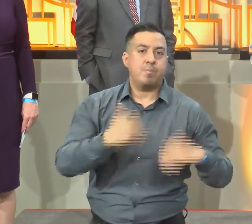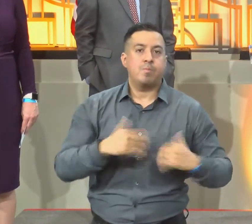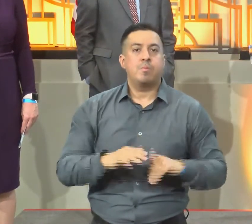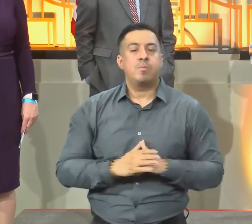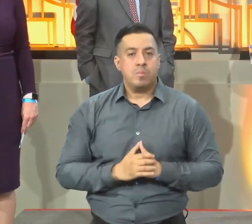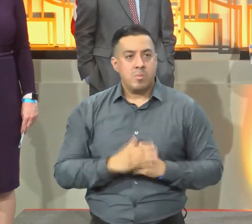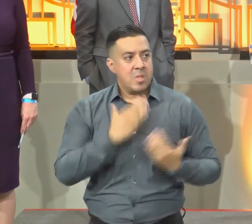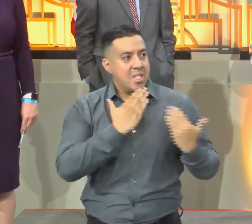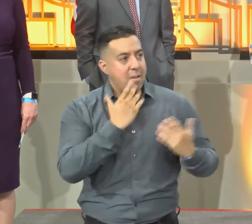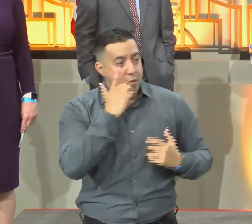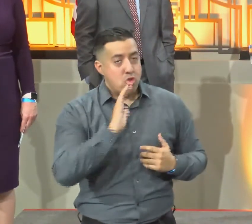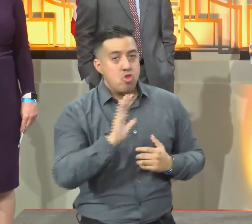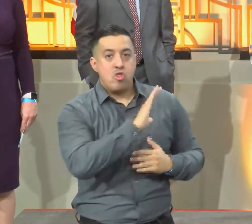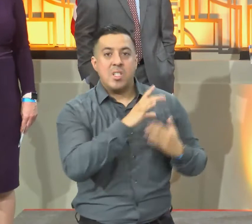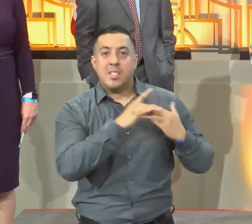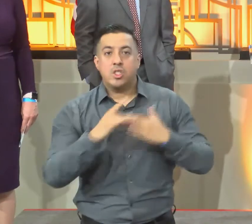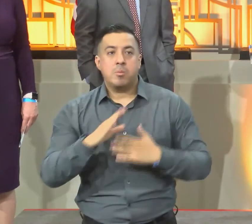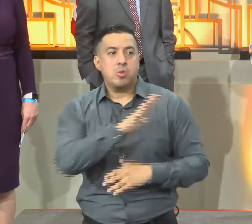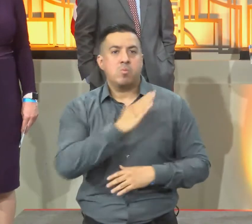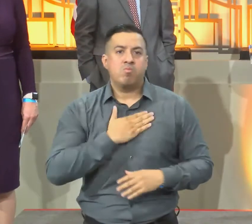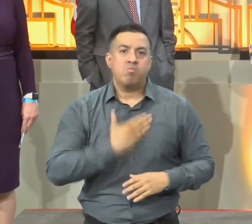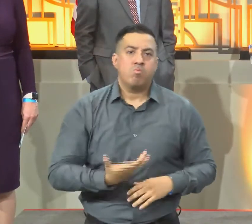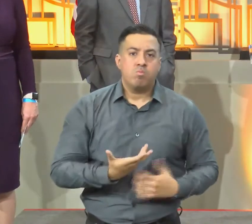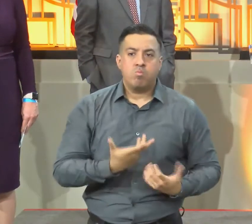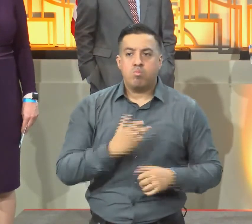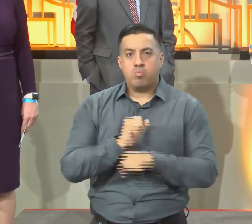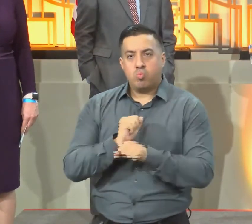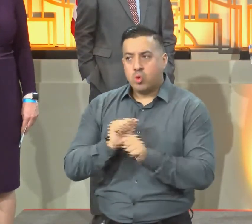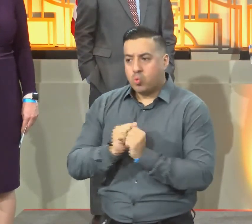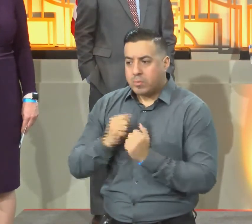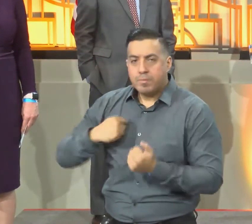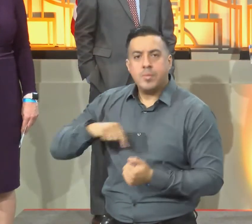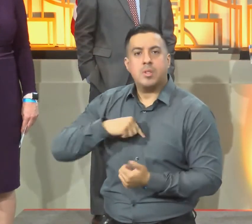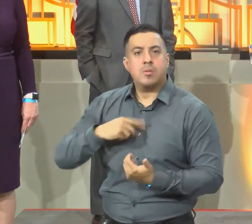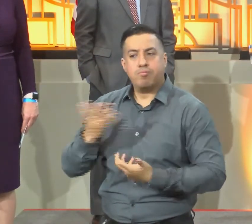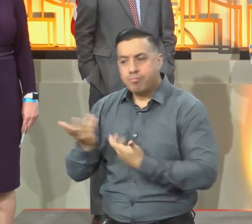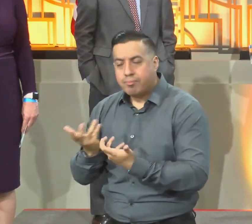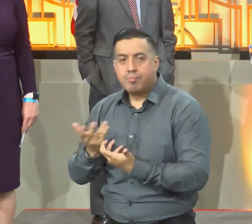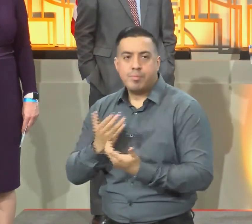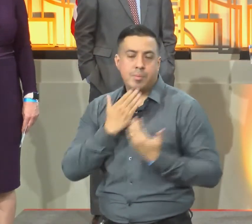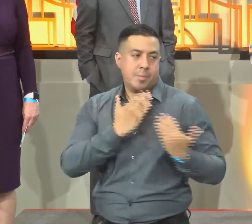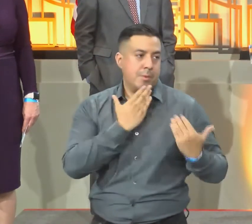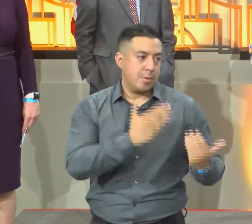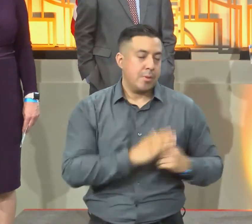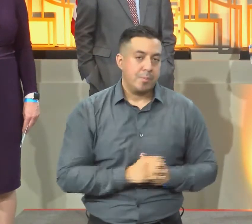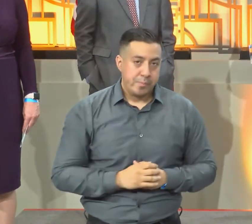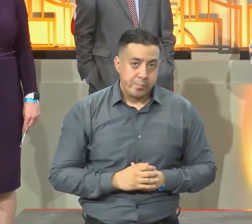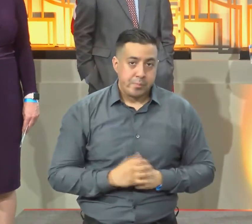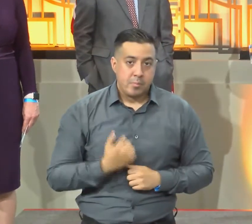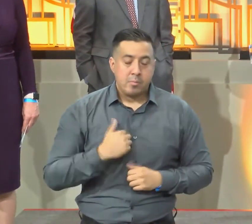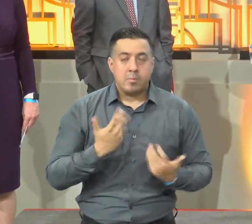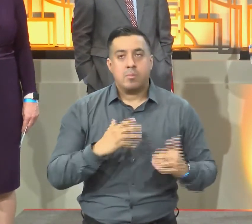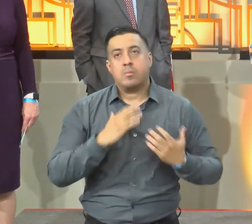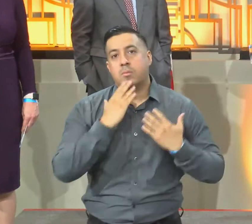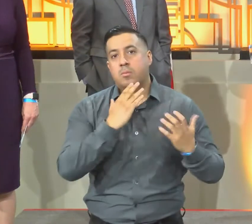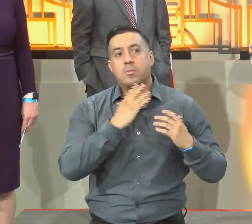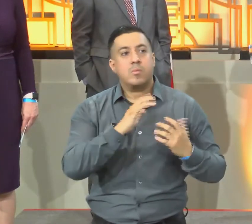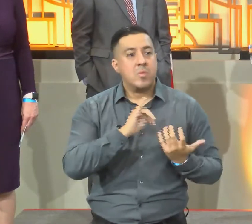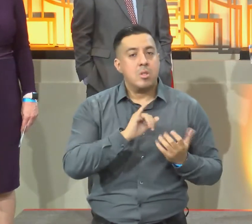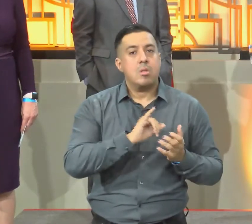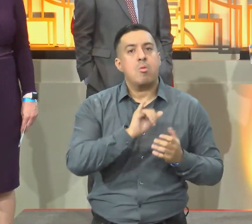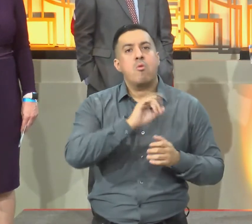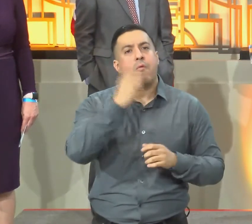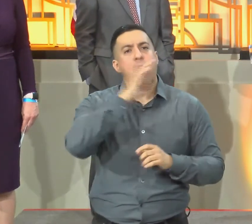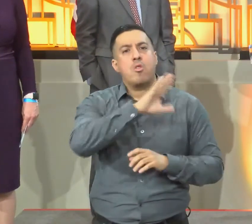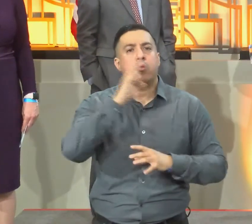thank you for your leadership and your willingness to work with all of us on this. I am so grateful to the innovative and creative